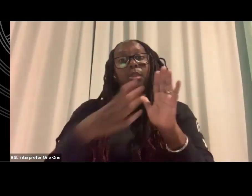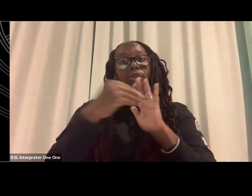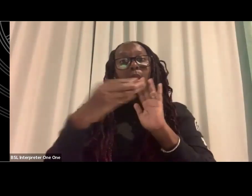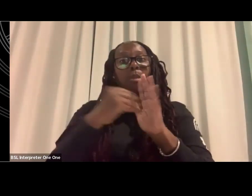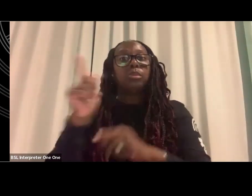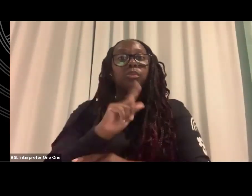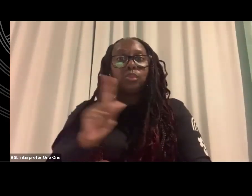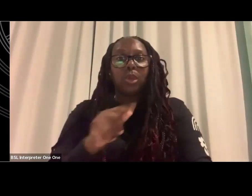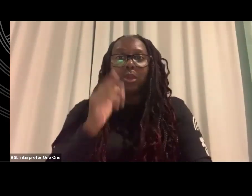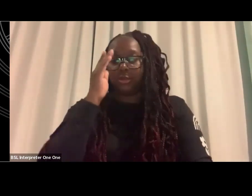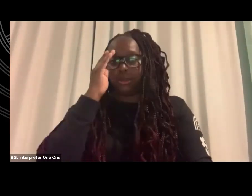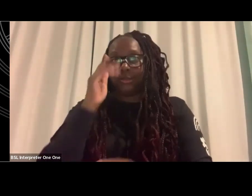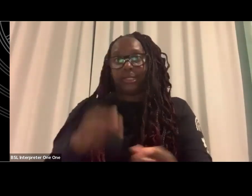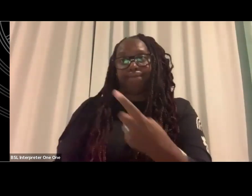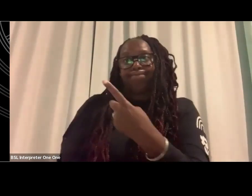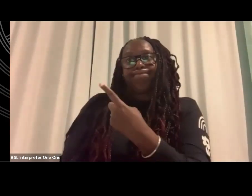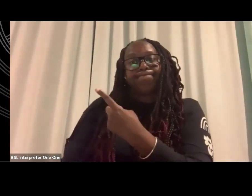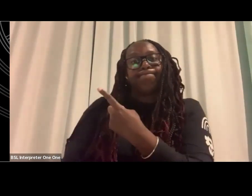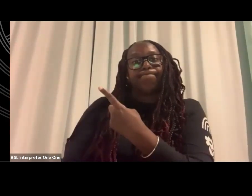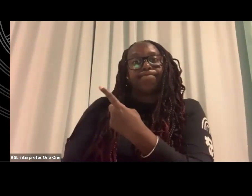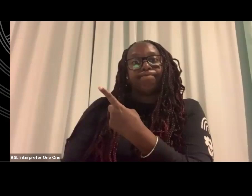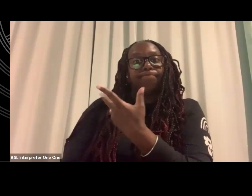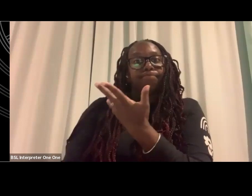a prescriptive approach to trying to